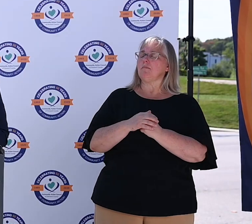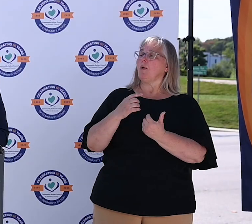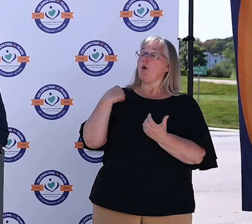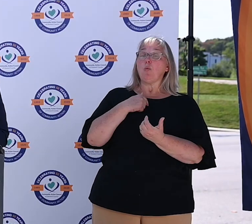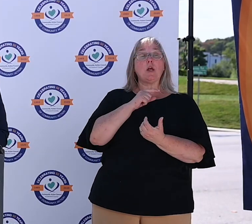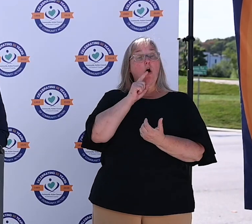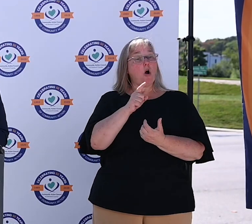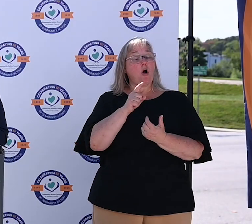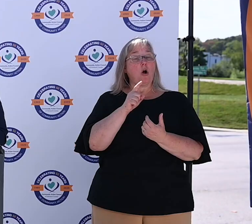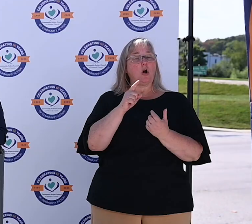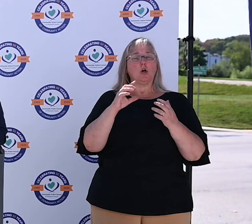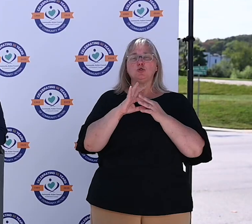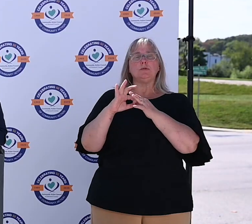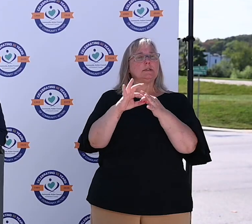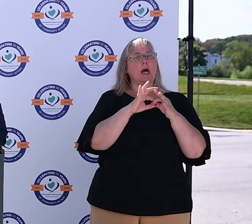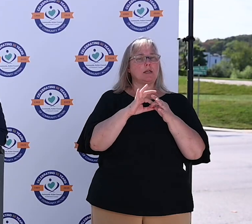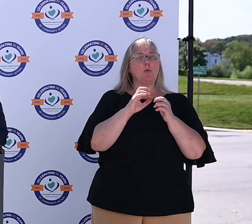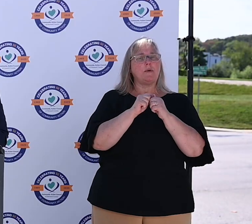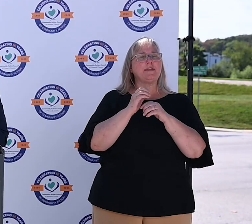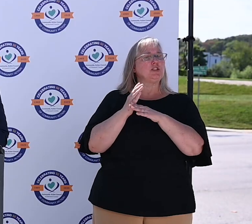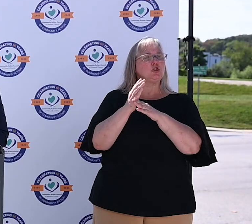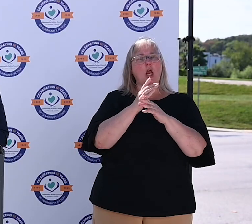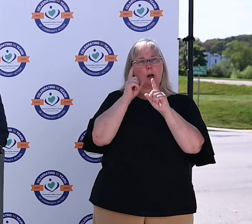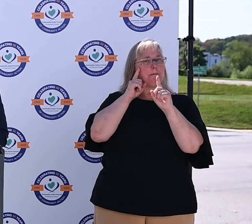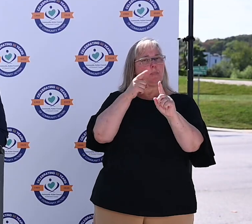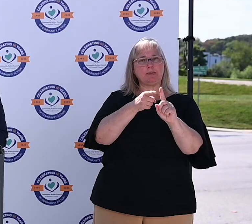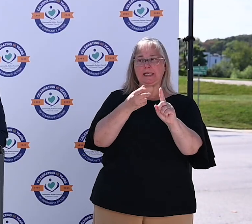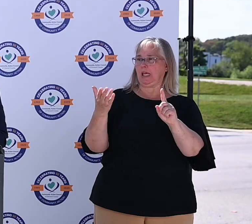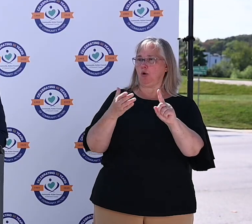are united by a shared purpose right